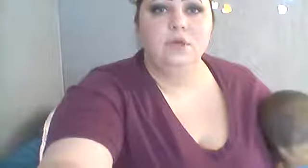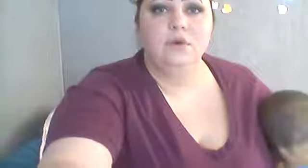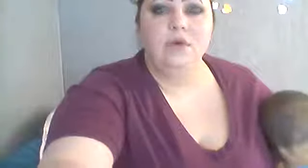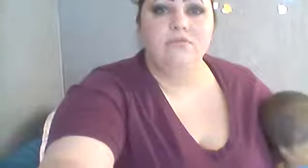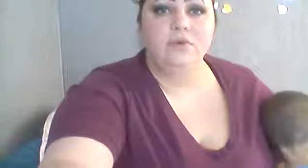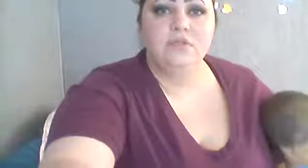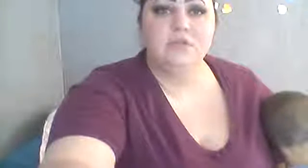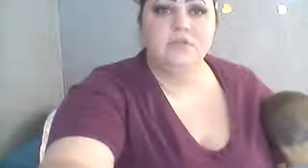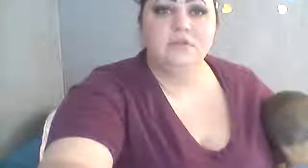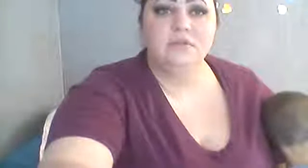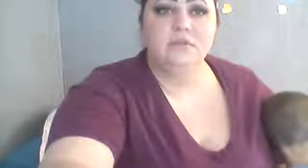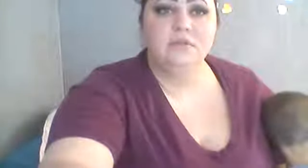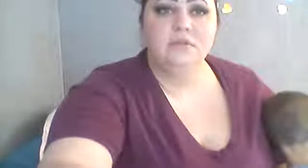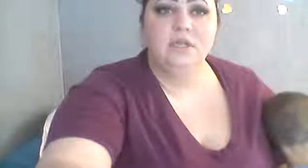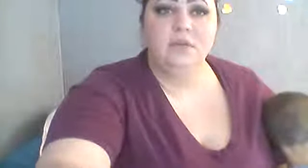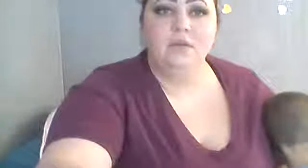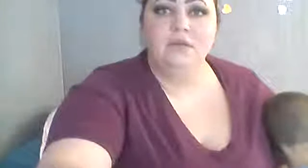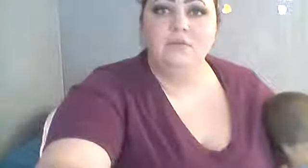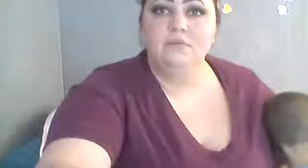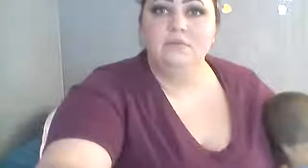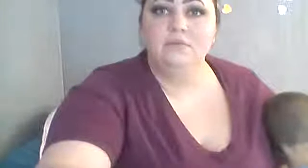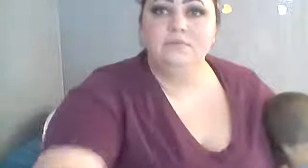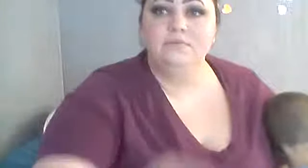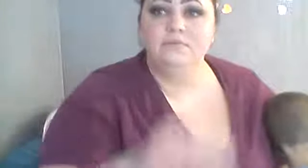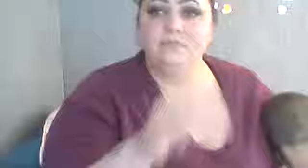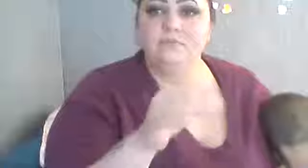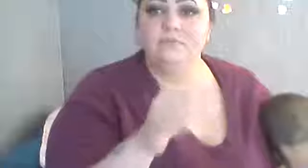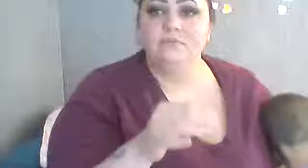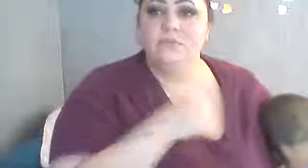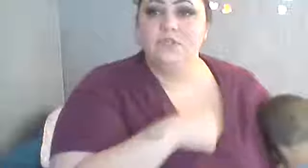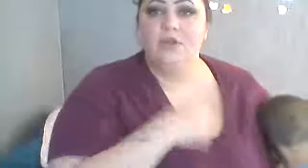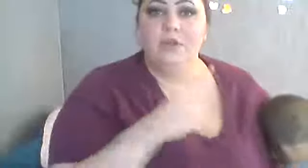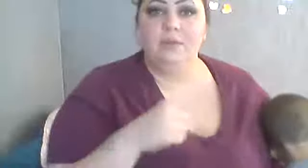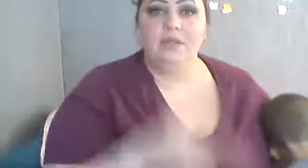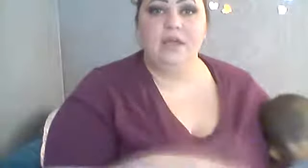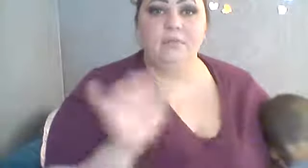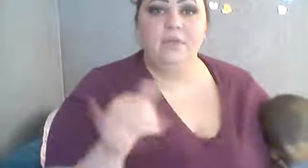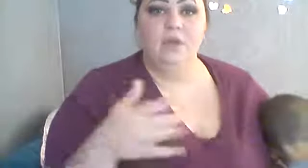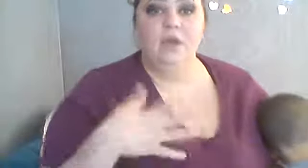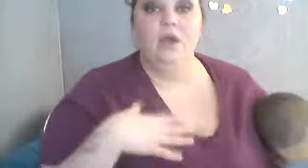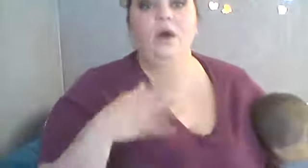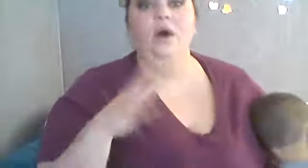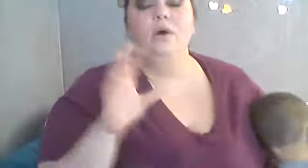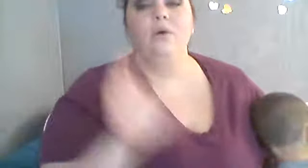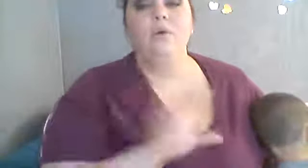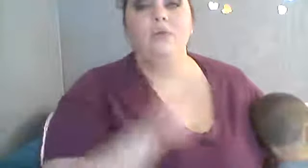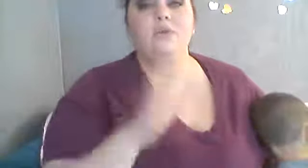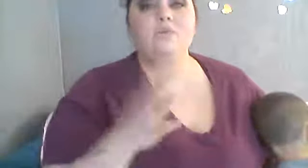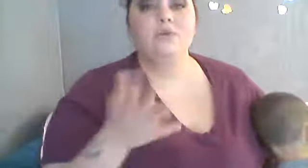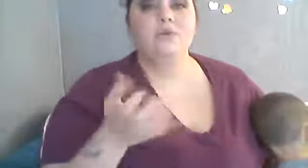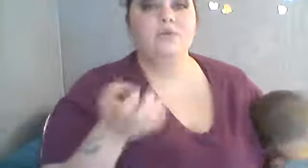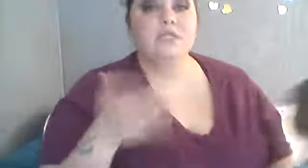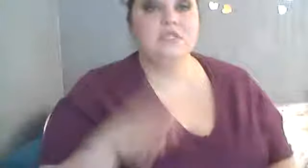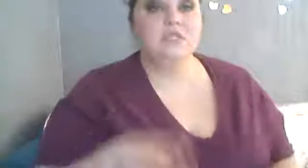Uh-oh, I froze, huh? There we go. Sorry about that. Oh, my computer wants to